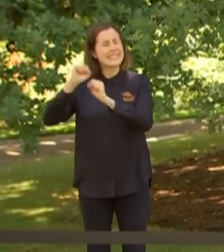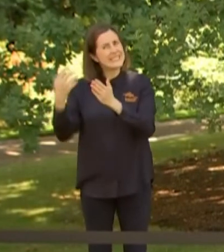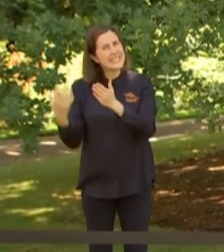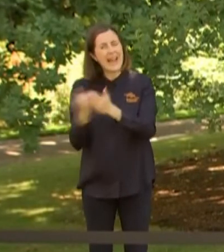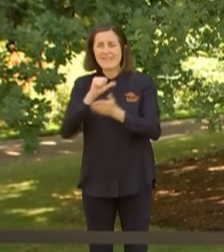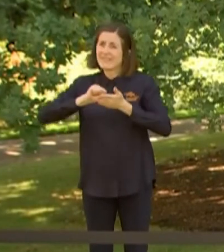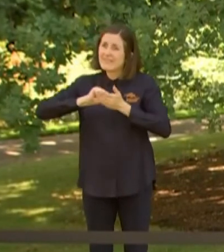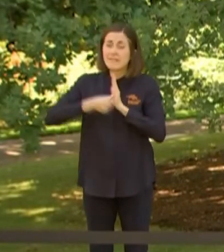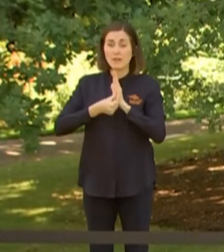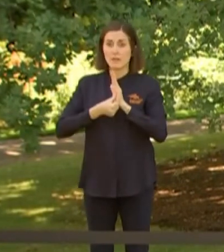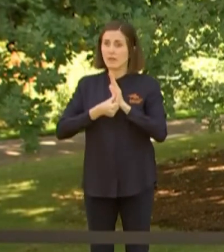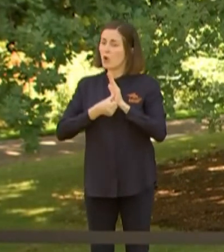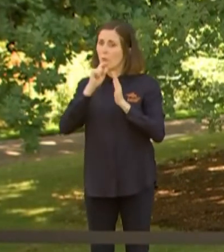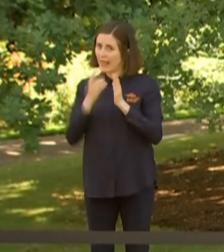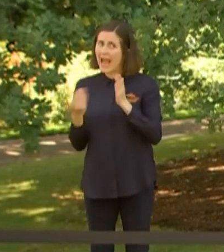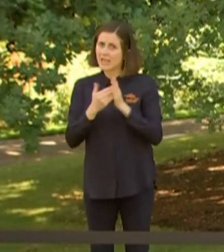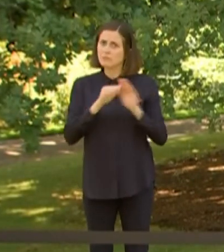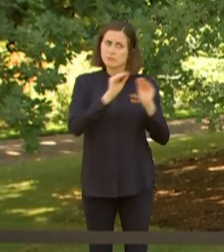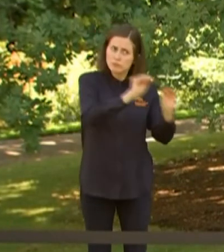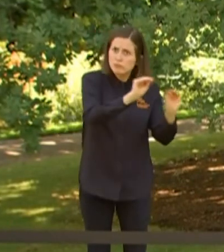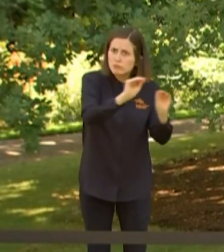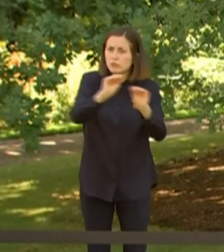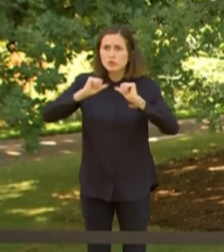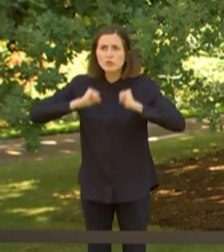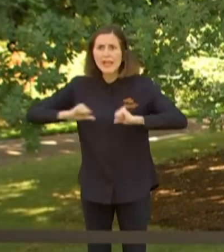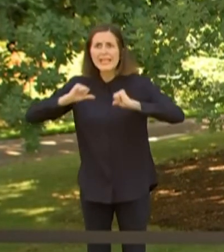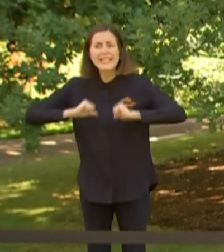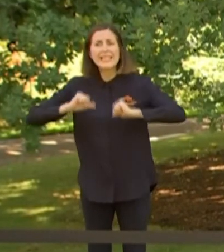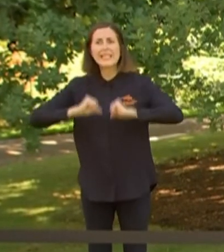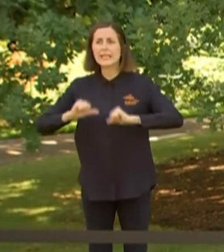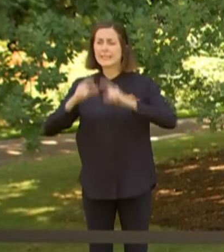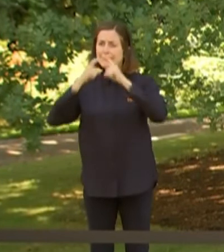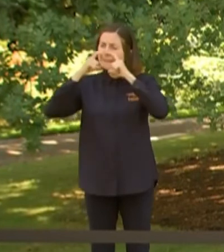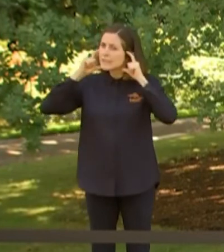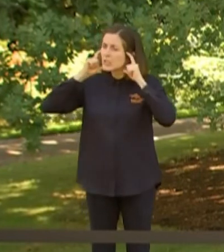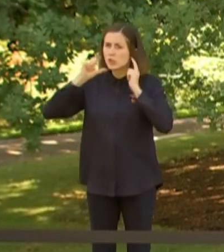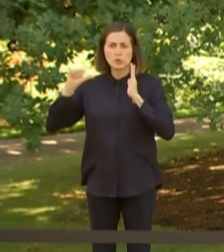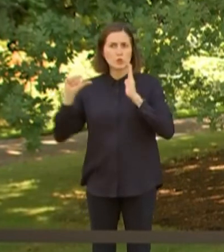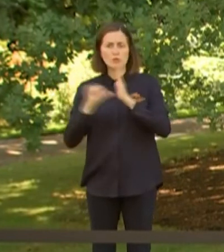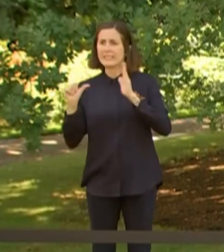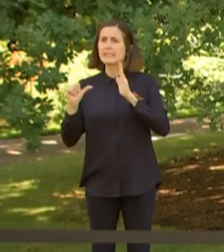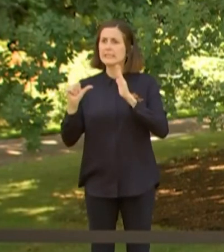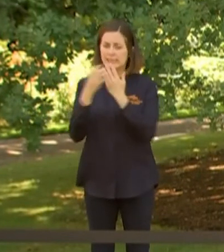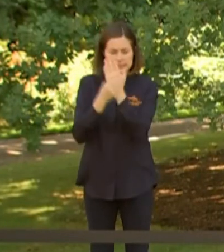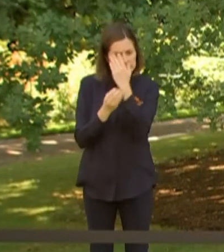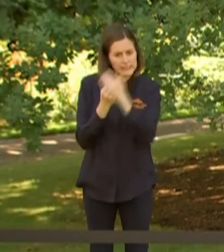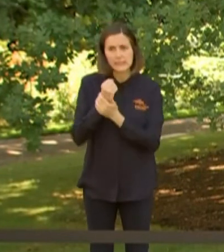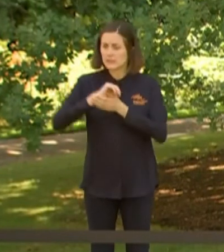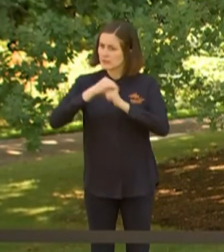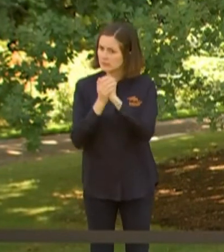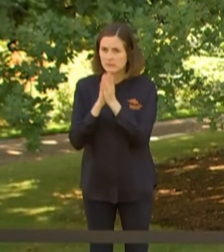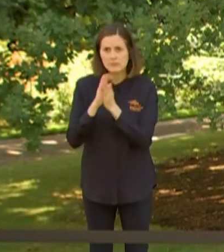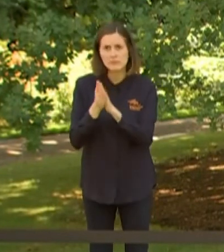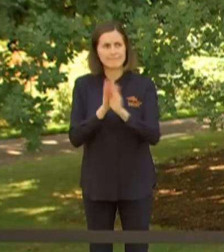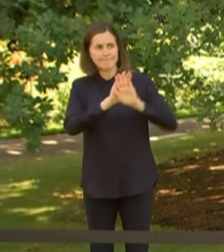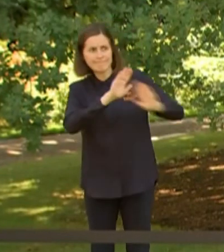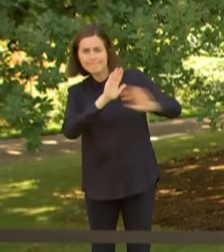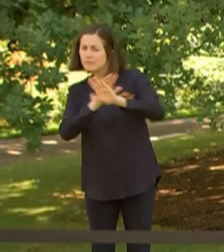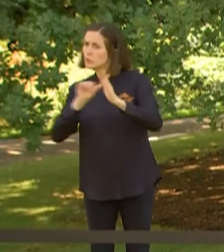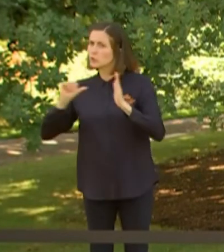from training, the PPE, the cleaning standards, whether it's having PPE spotters on site, having the